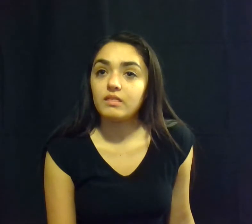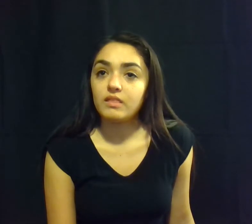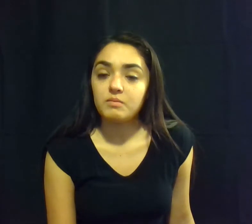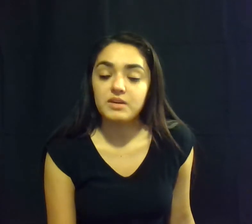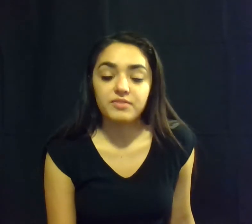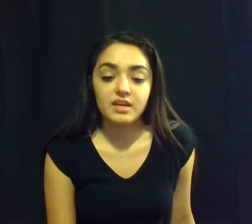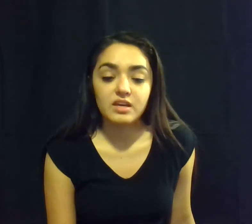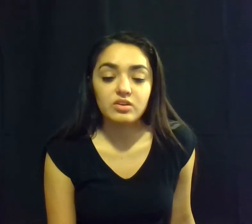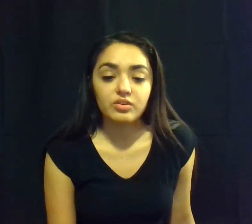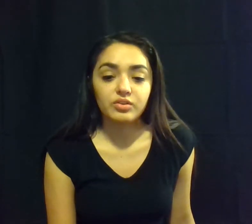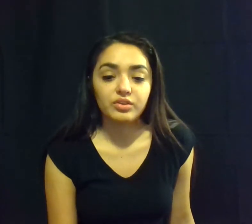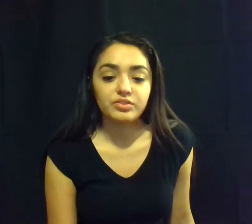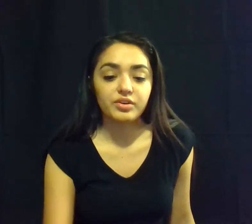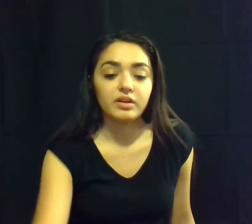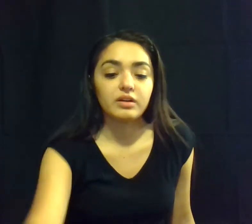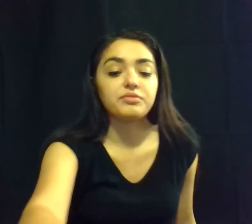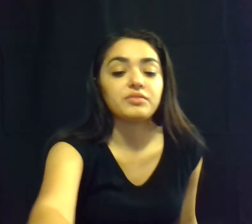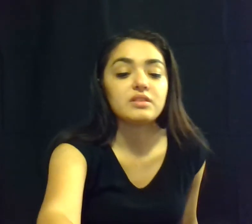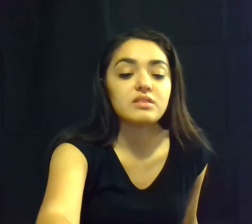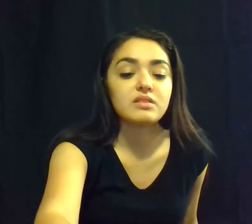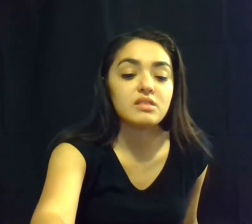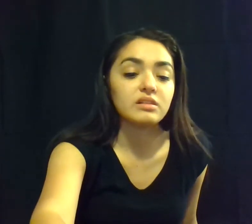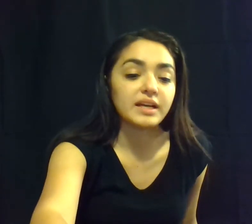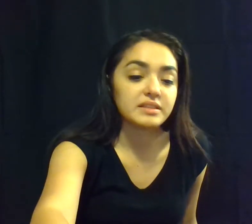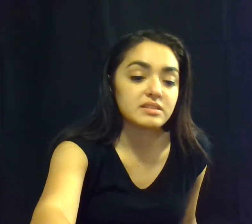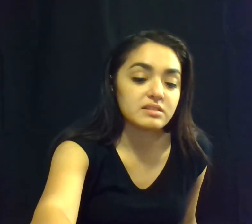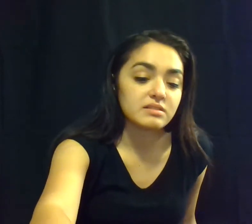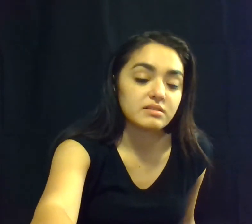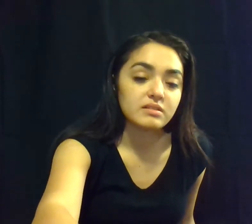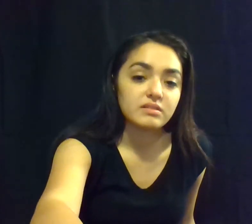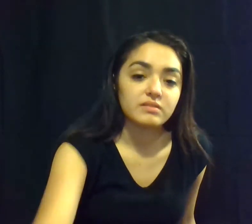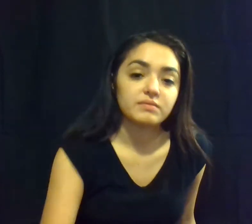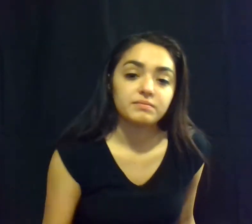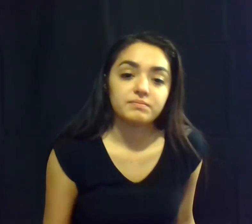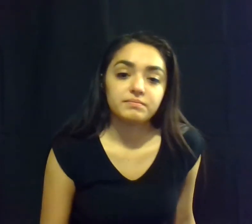them if they could turn off the lights.